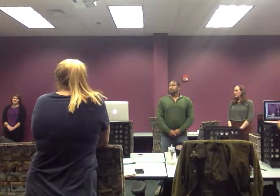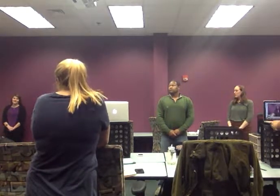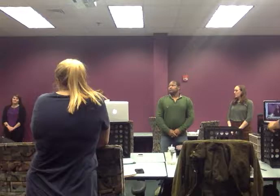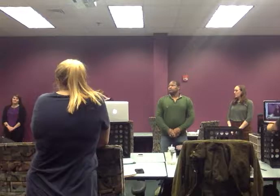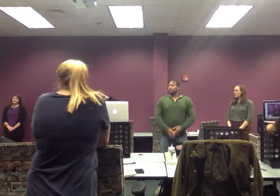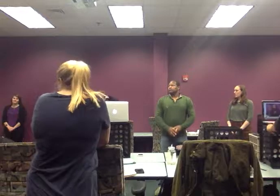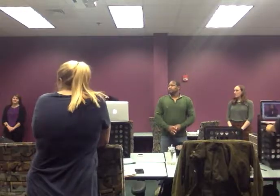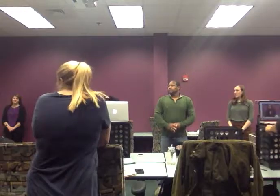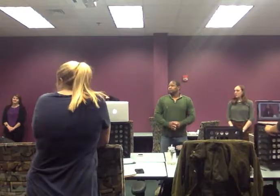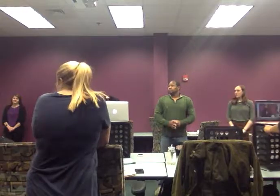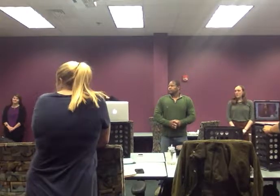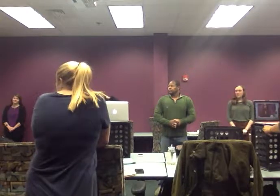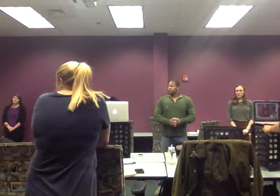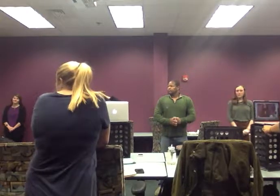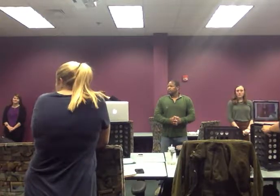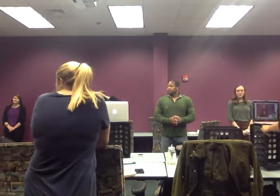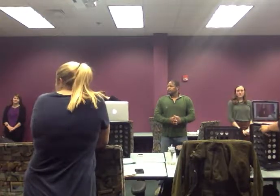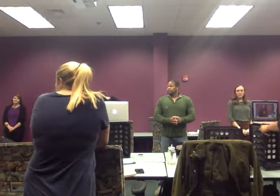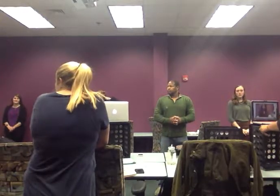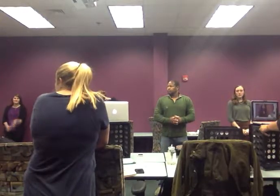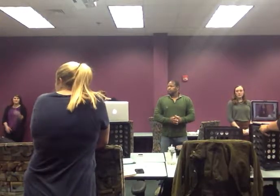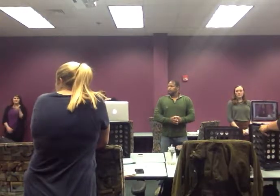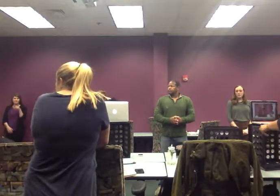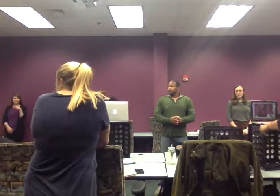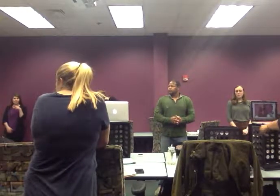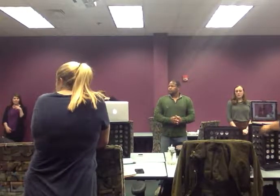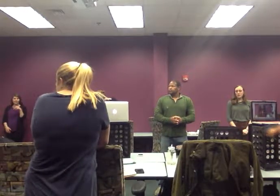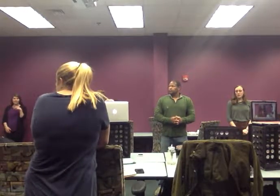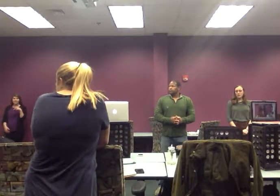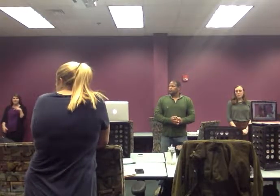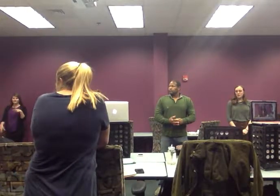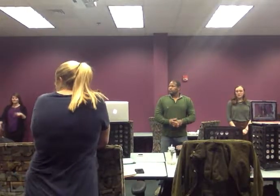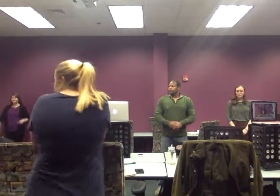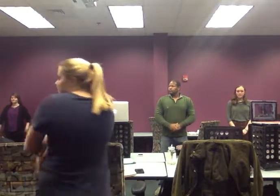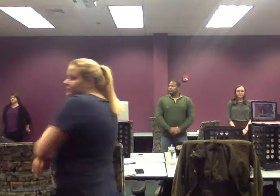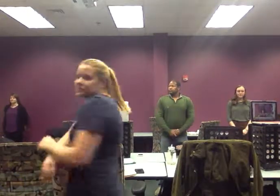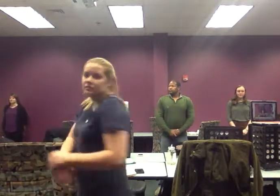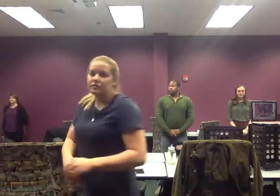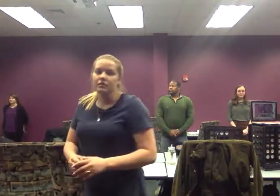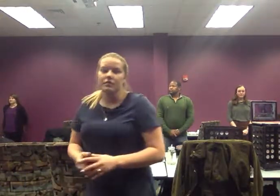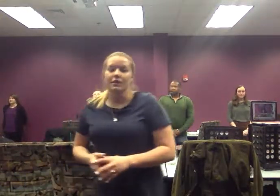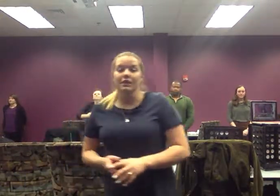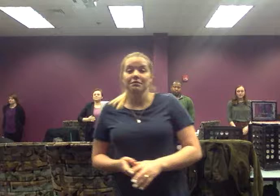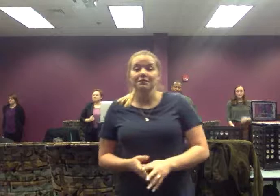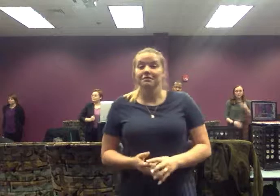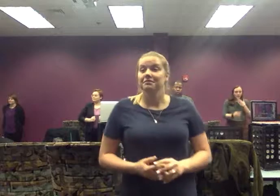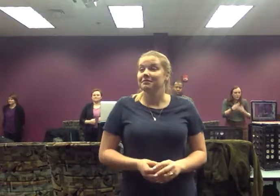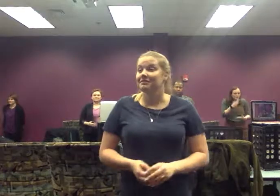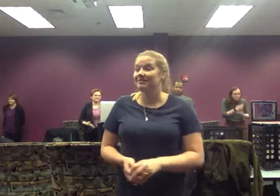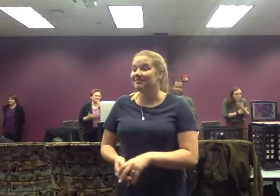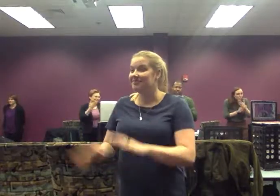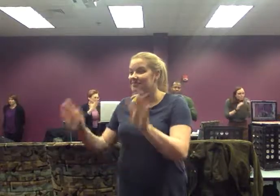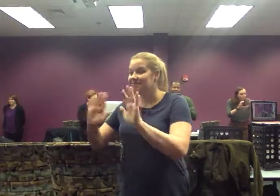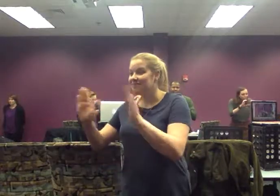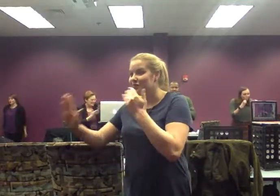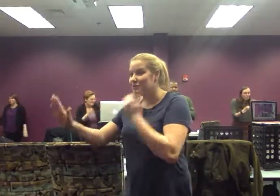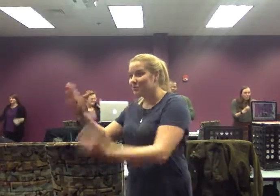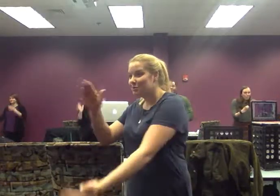This was back in the day. My goodness. But, all right, so start now. Good morning, class. Before we get into the formal